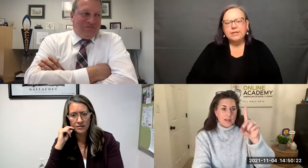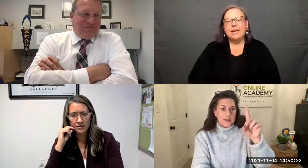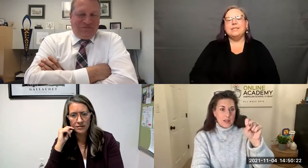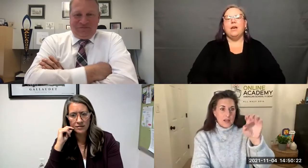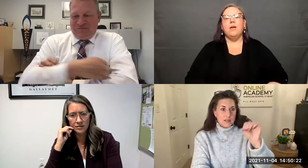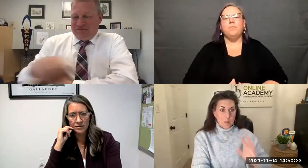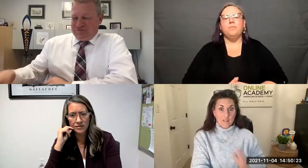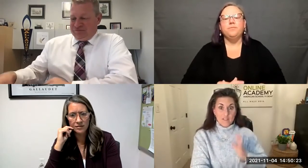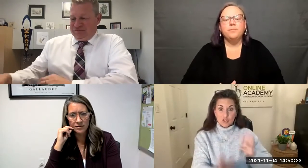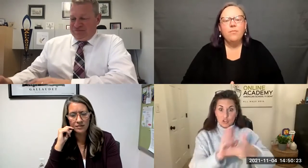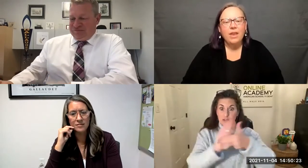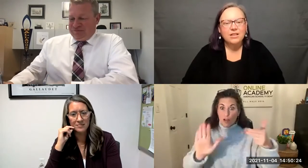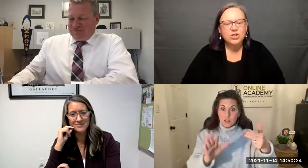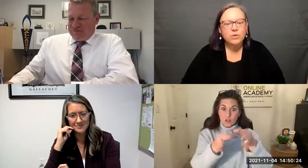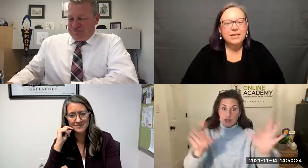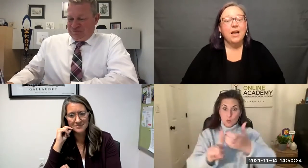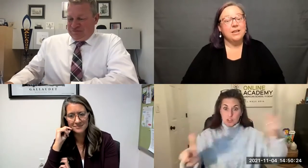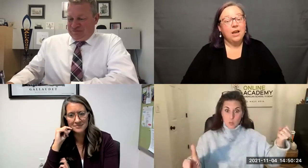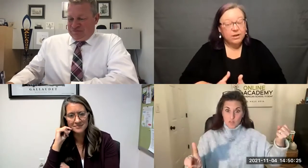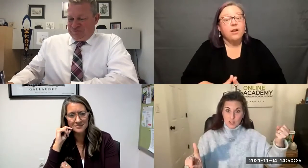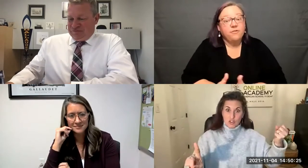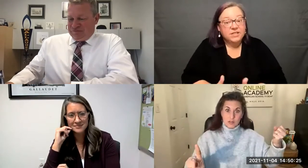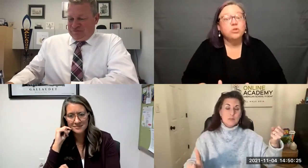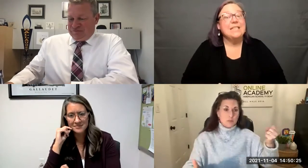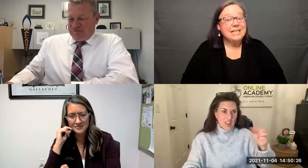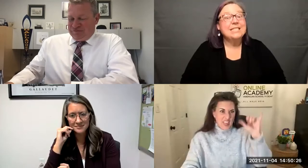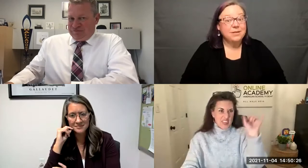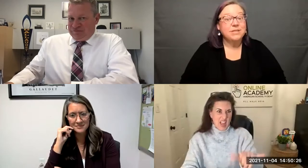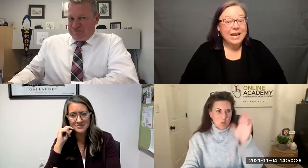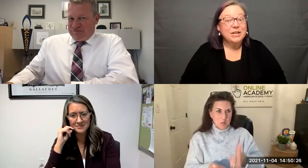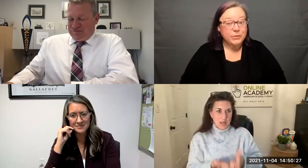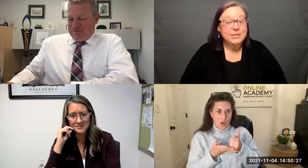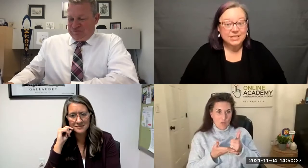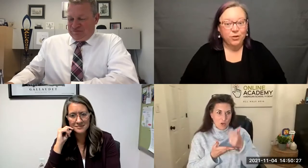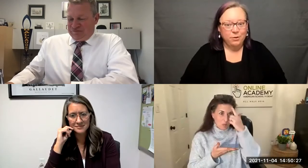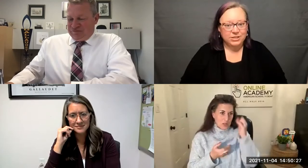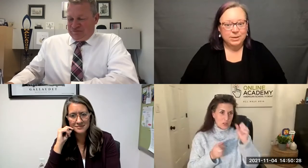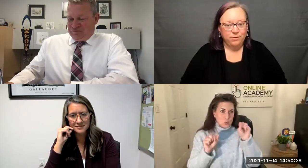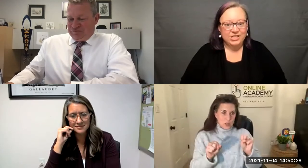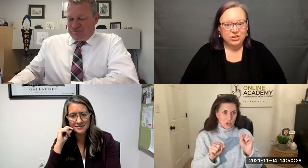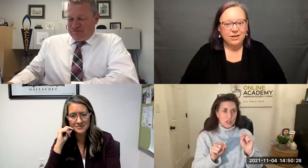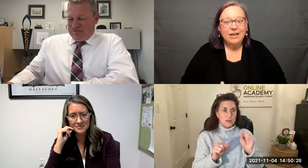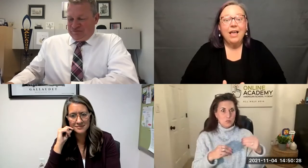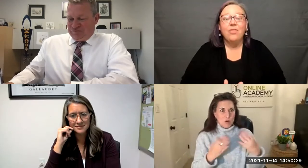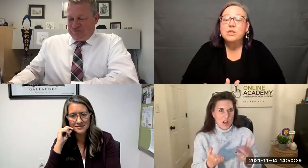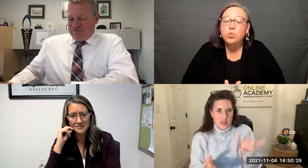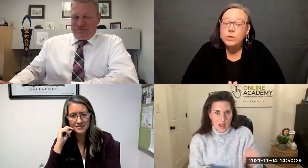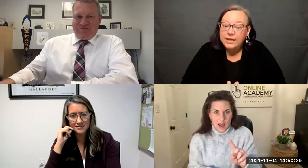Yes. Doing an official DSM diagnosis for language deprivation. And that's really